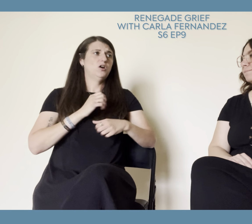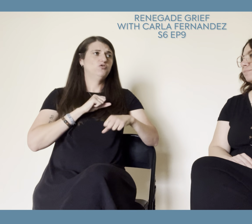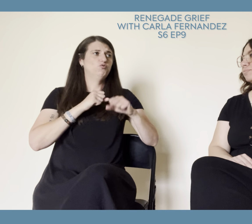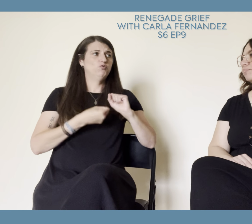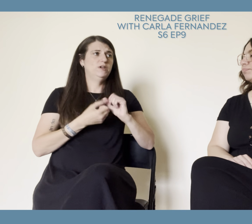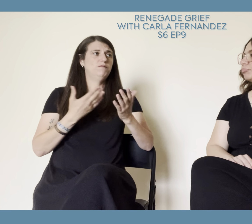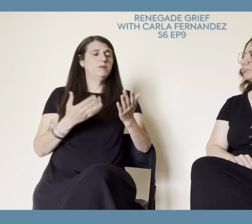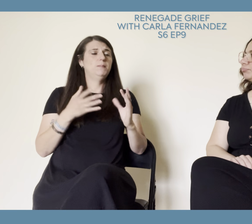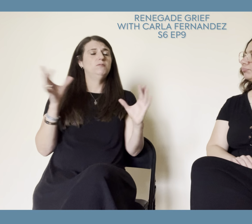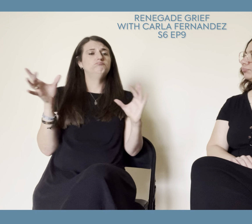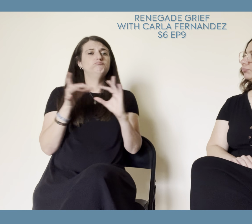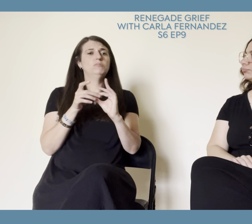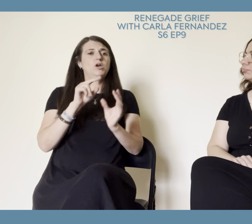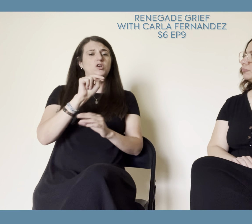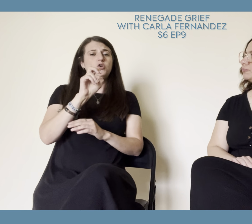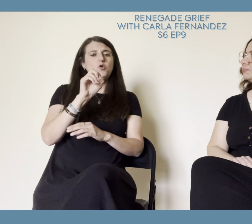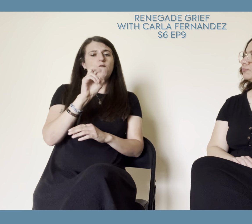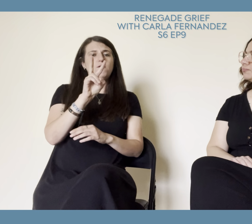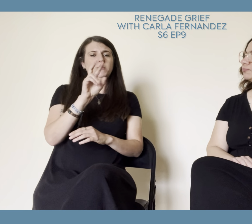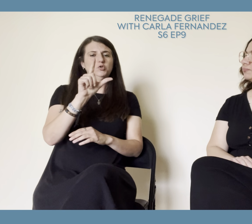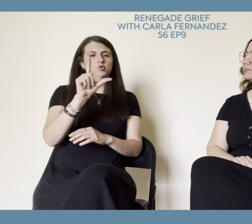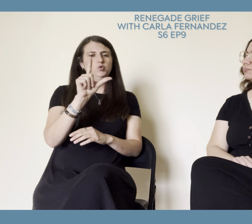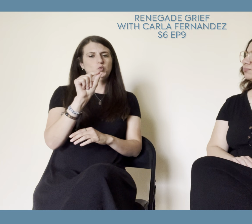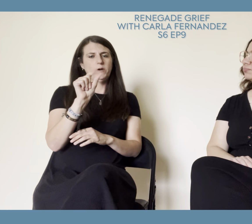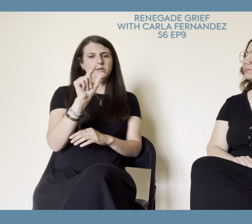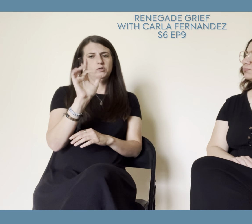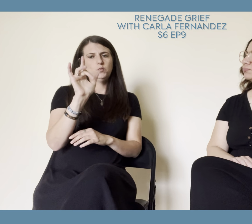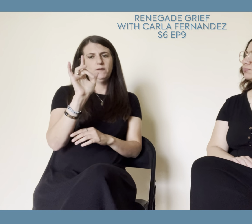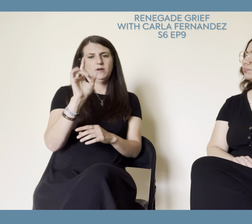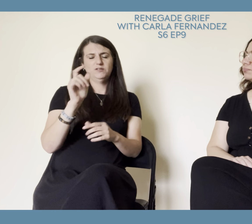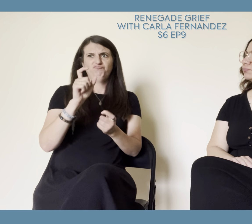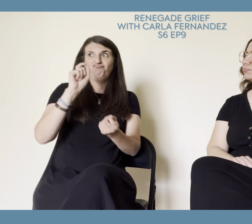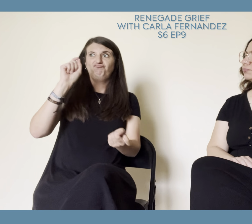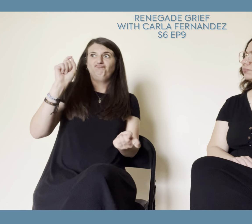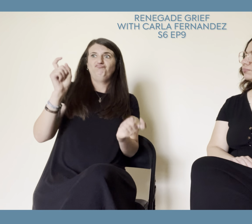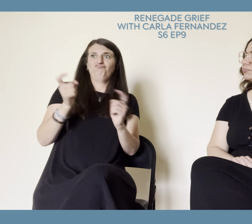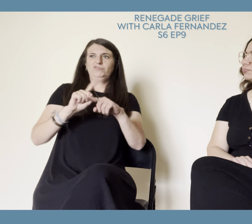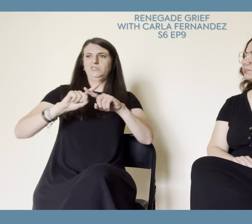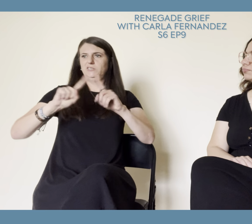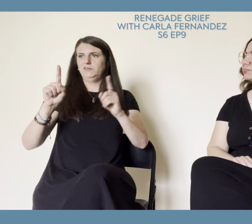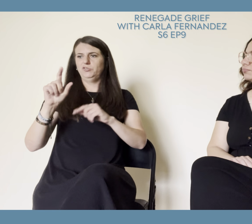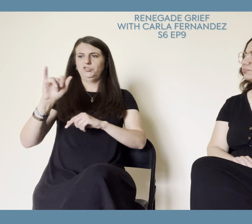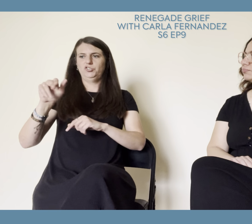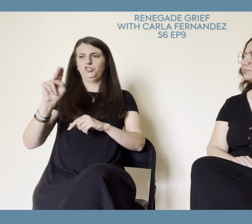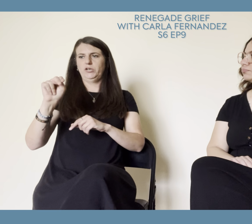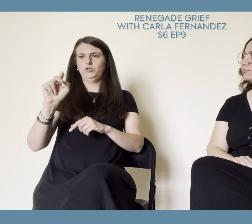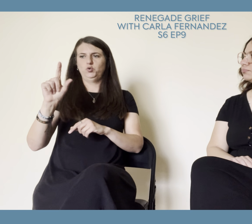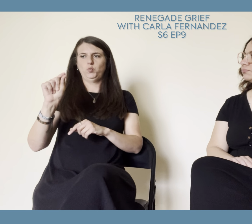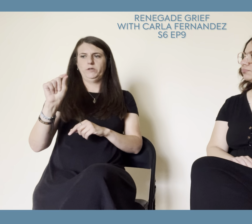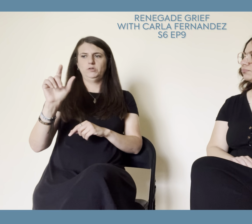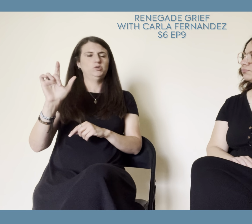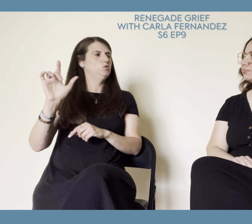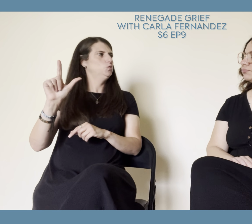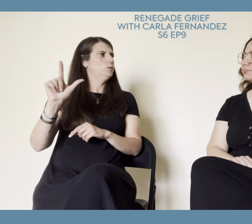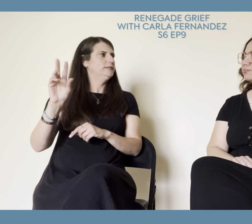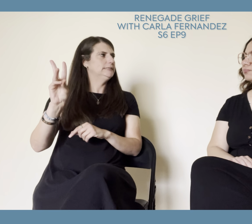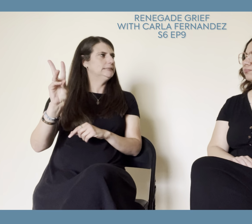in November of 2025 might be very different than how it greets us in January 2026. I was thinking about the wild ride. So